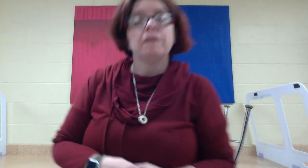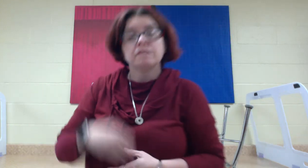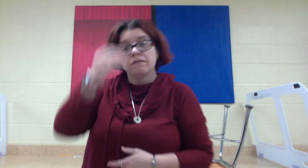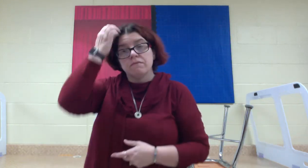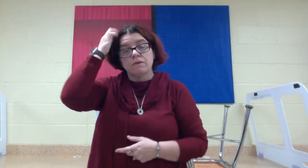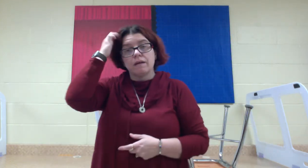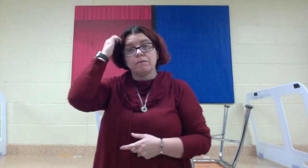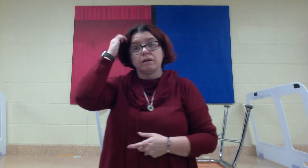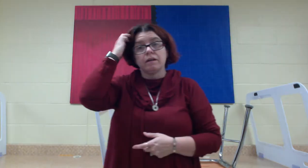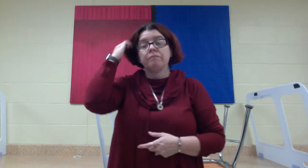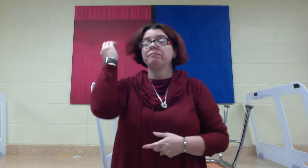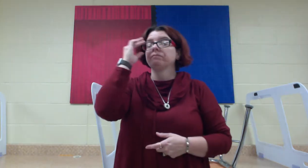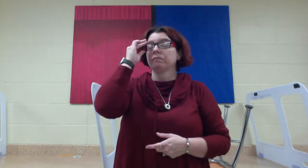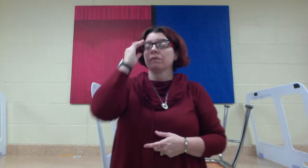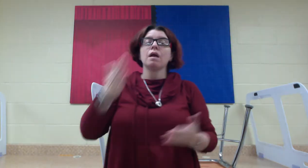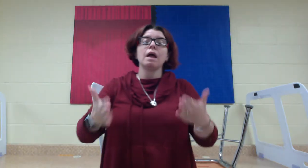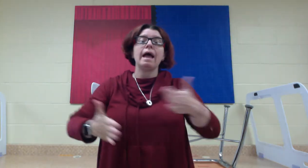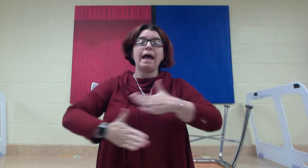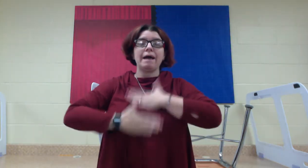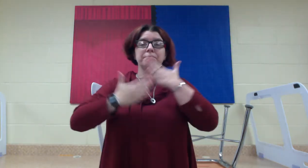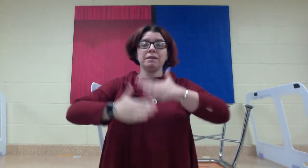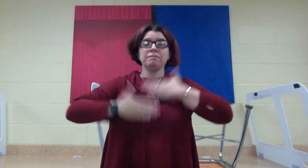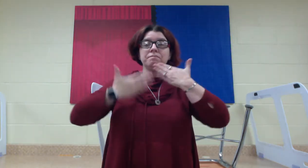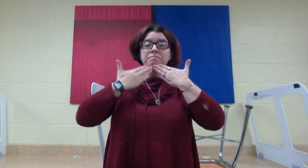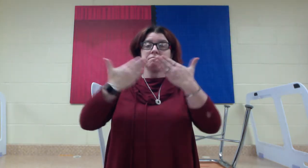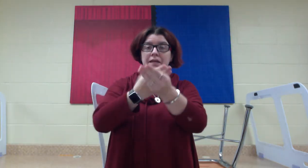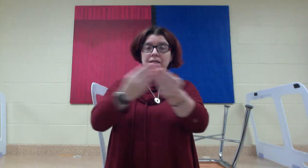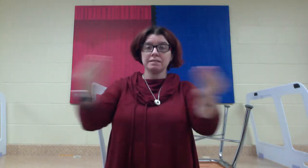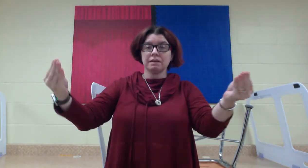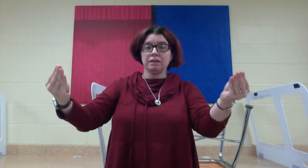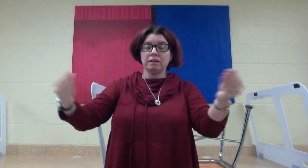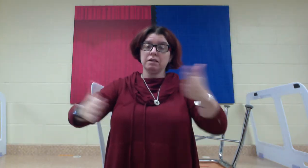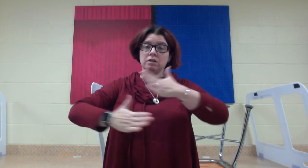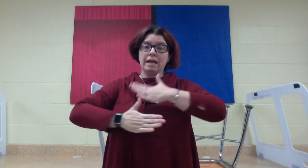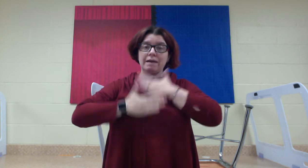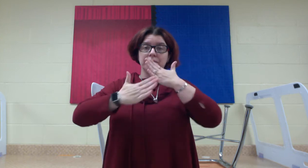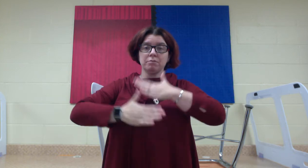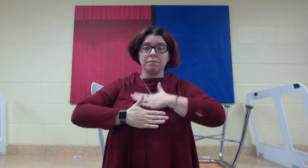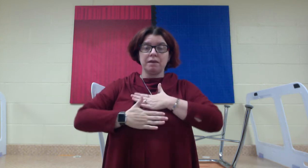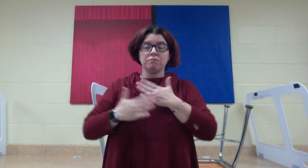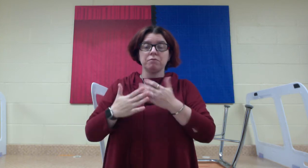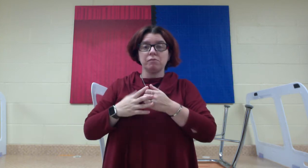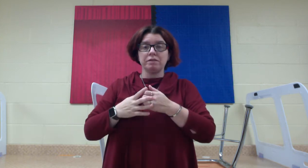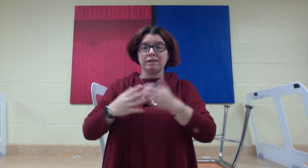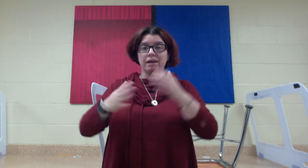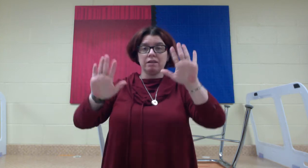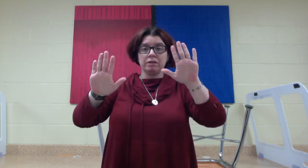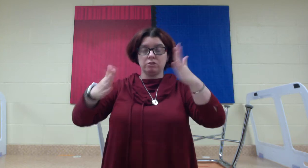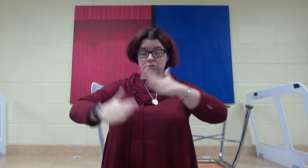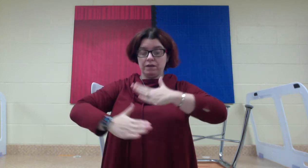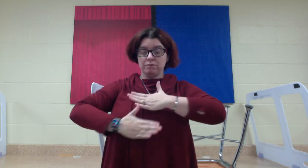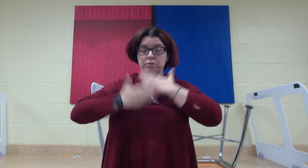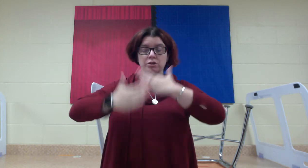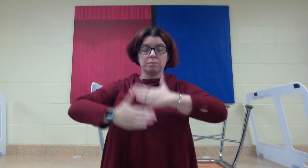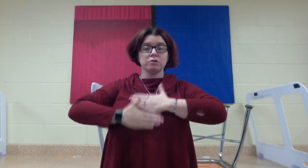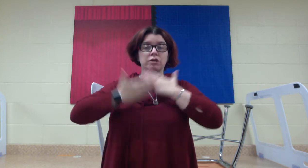Thanksgiving vocabulary. Happy Thanksgiving. Happy, remember that from when we sign Halloween to two fives, brush up your chest